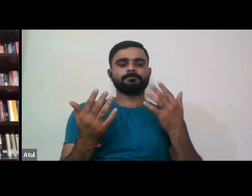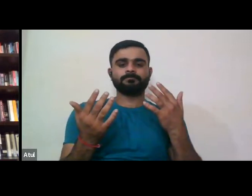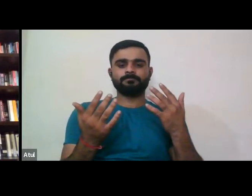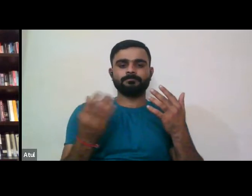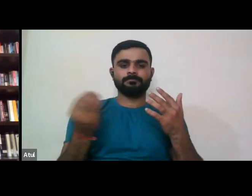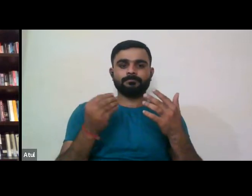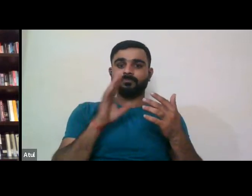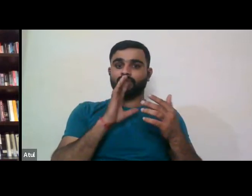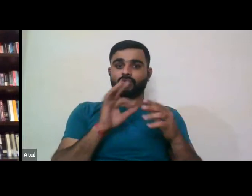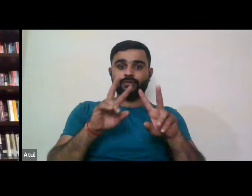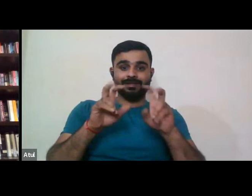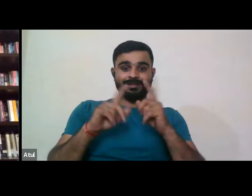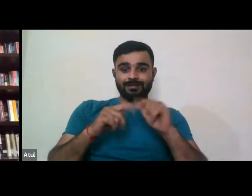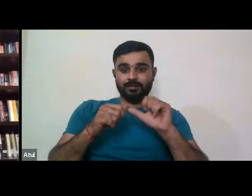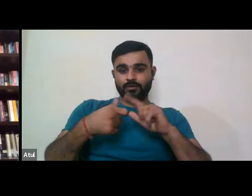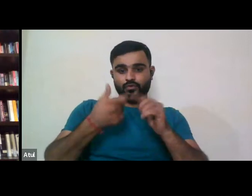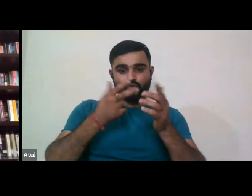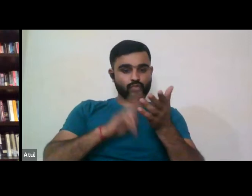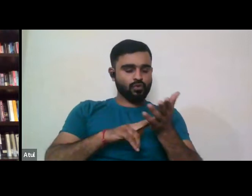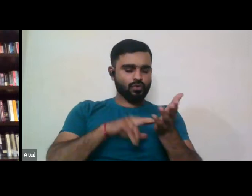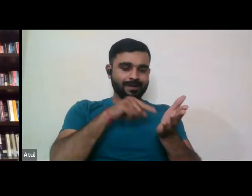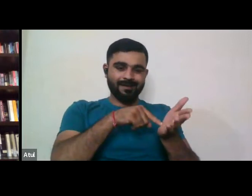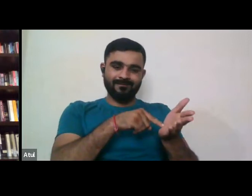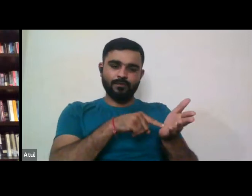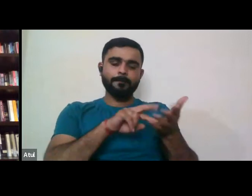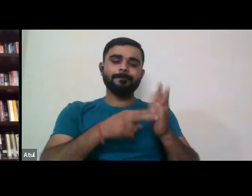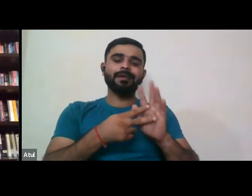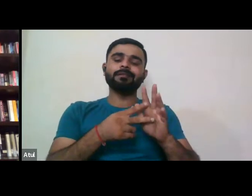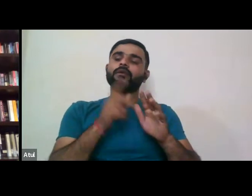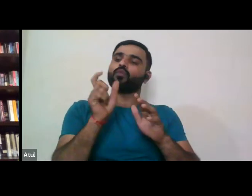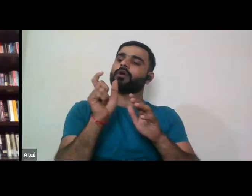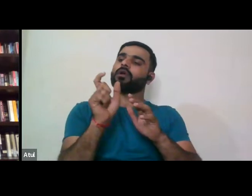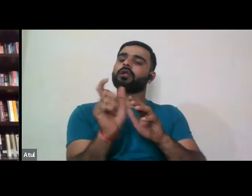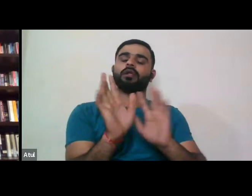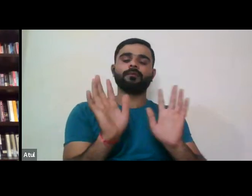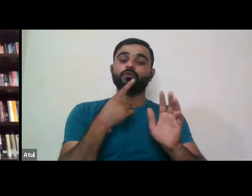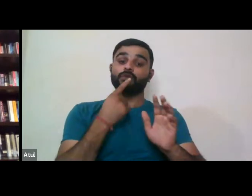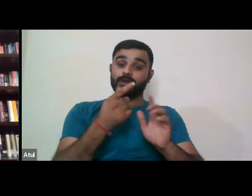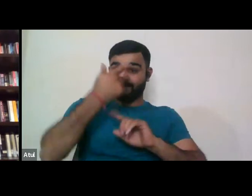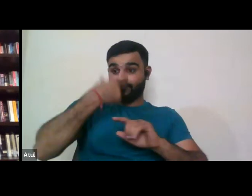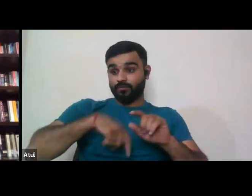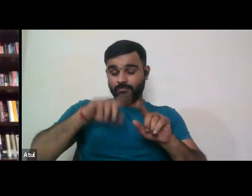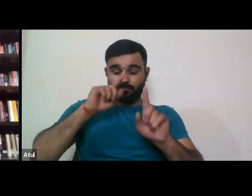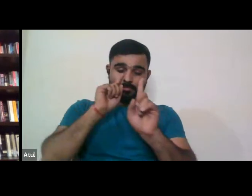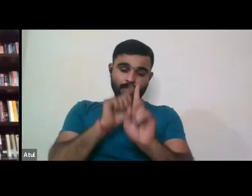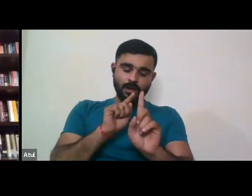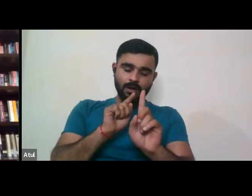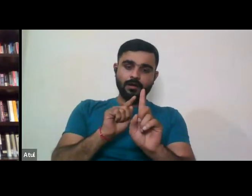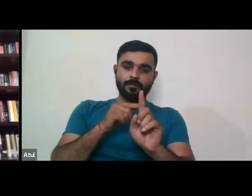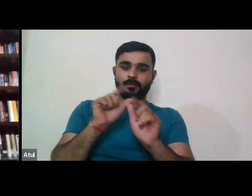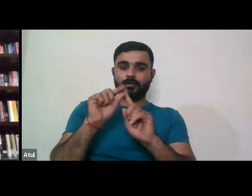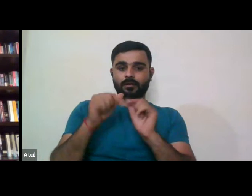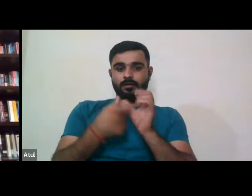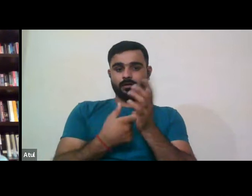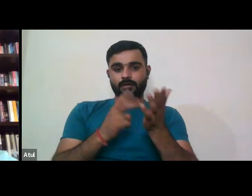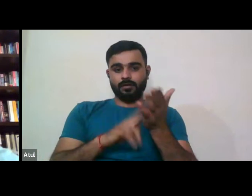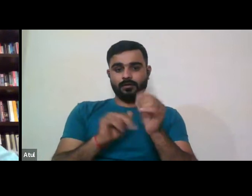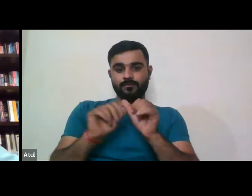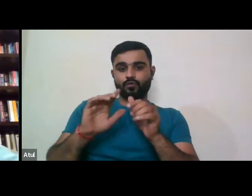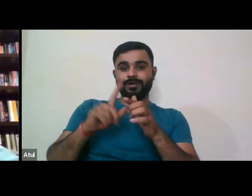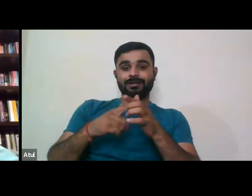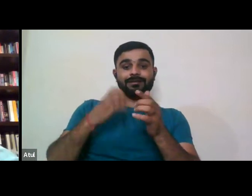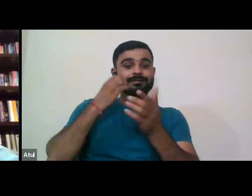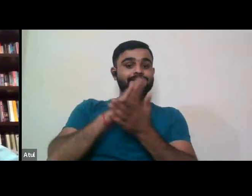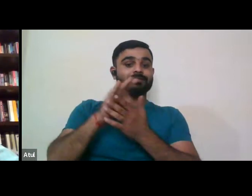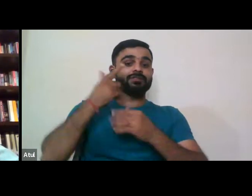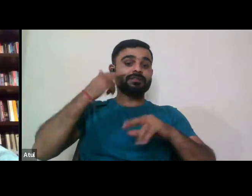not really tokenistic, but very individualistic. This ties in with the point that you made, Aparna, that each Chief Justice comes